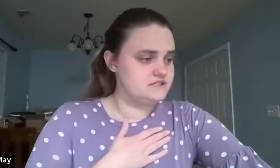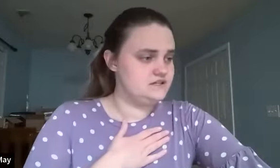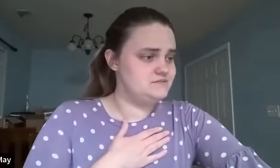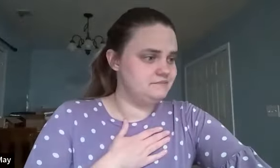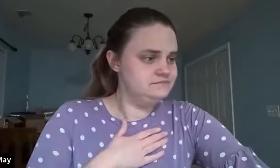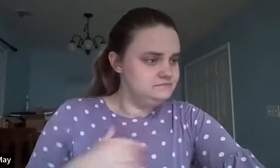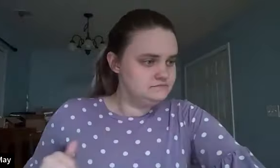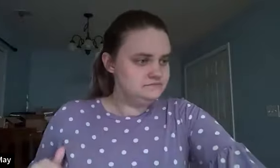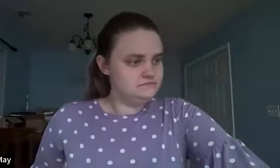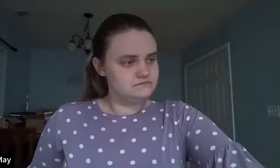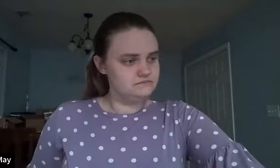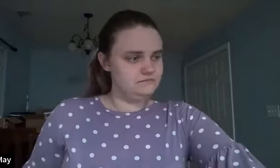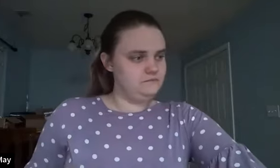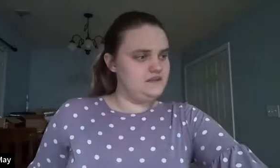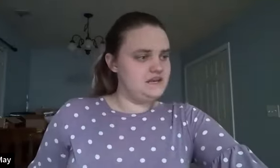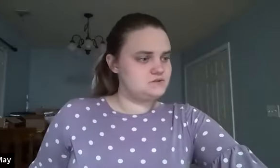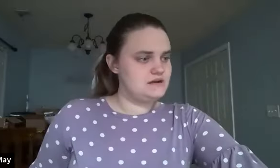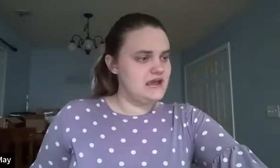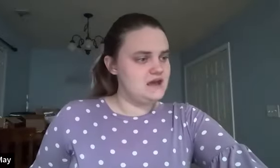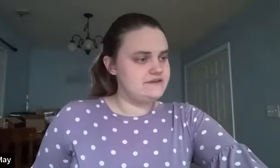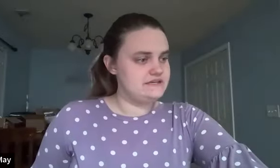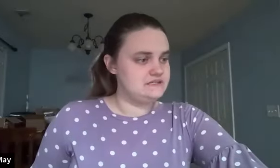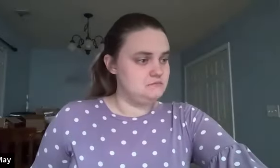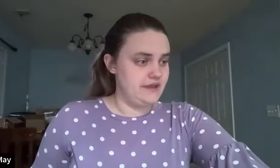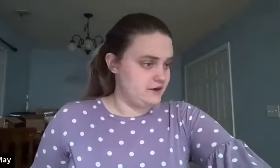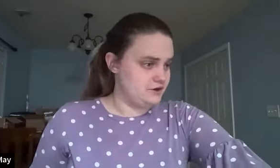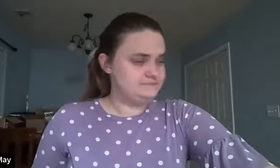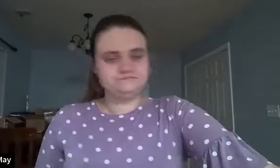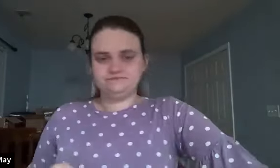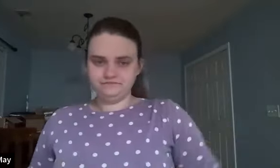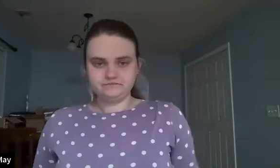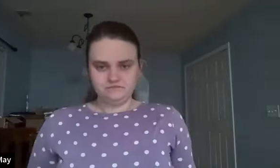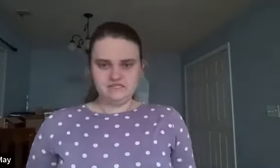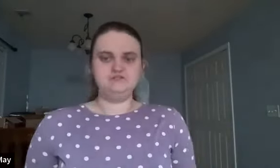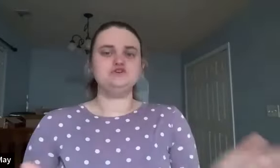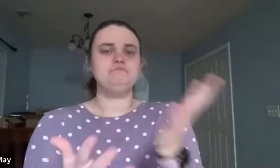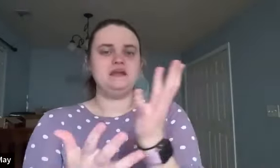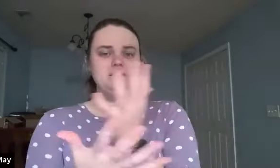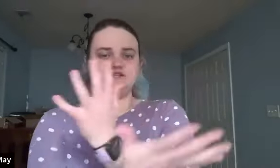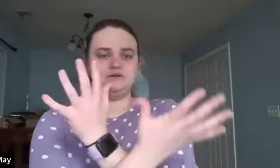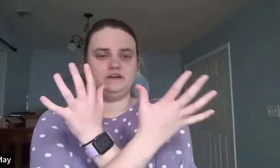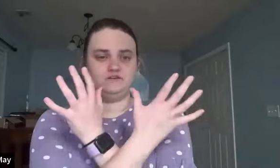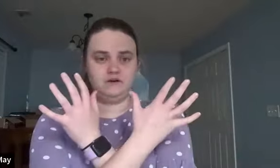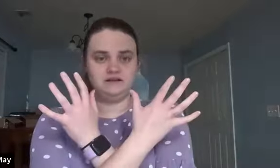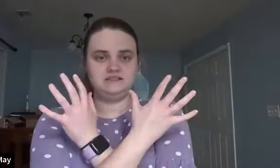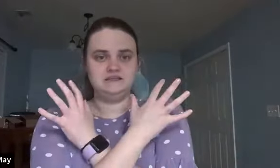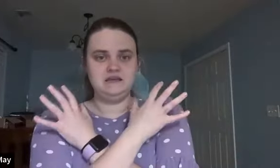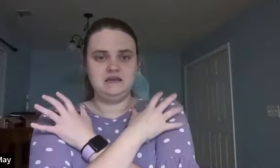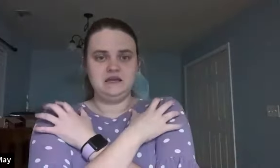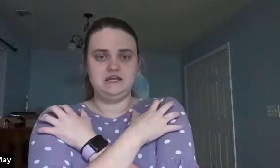Excuse me. The next one I have is bear. So bear is going to be a cross, and you're going